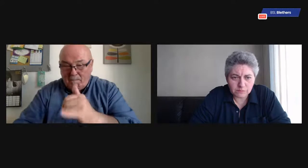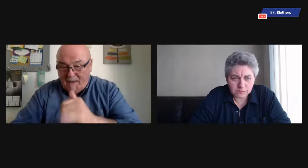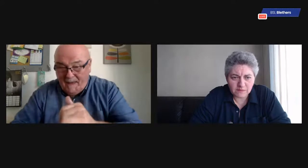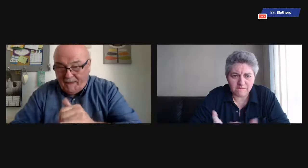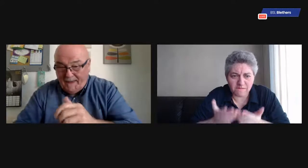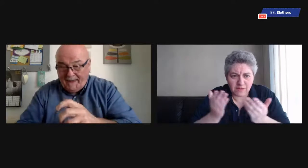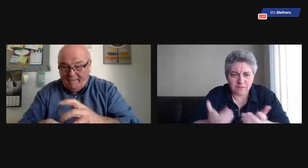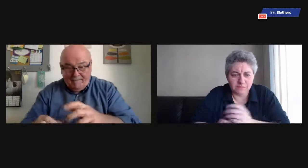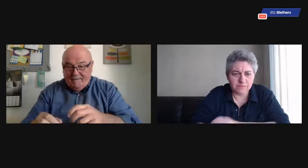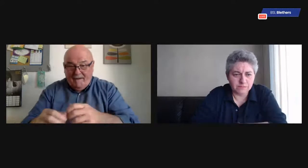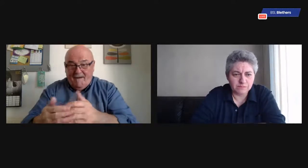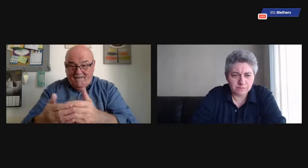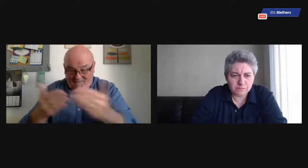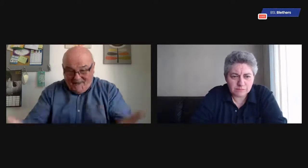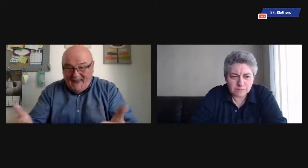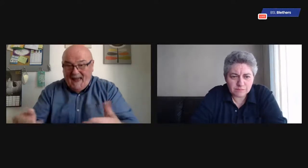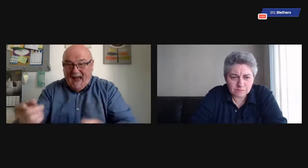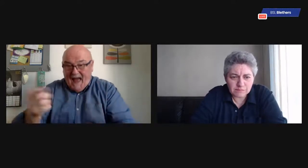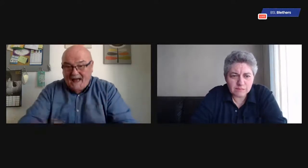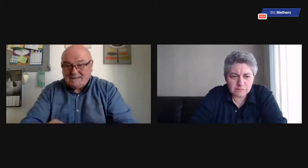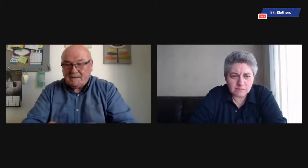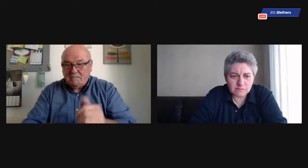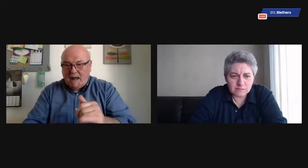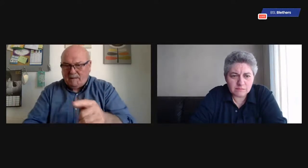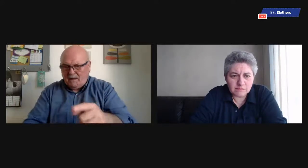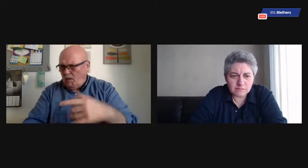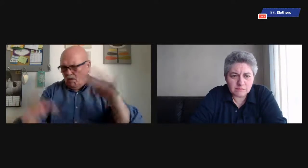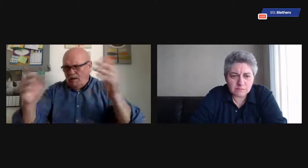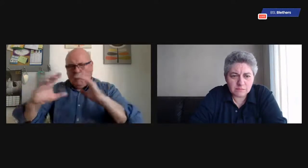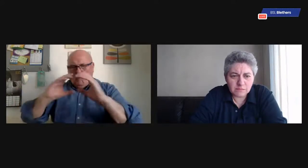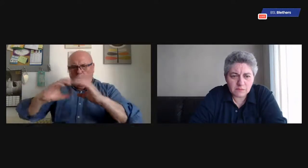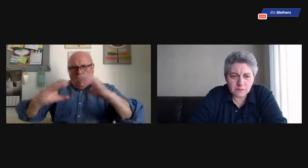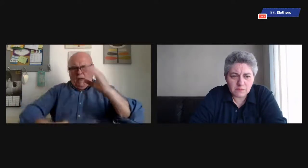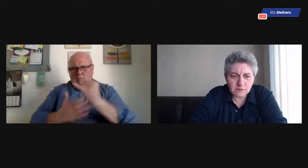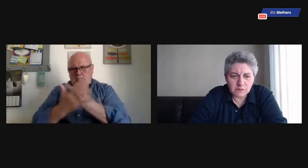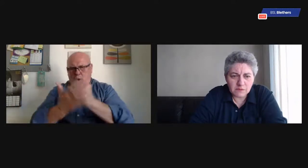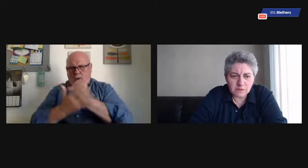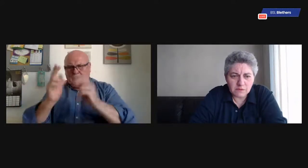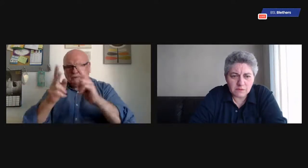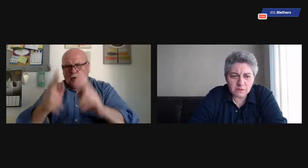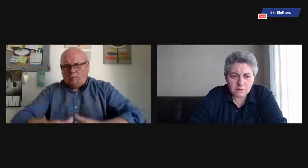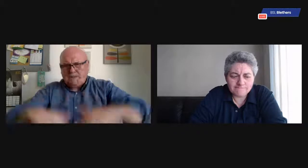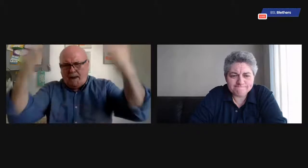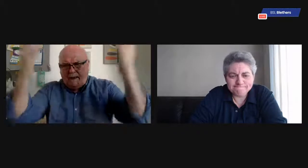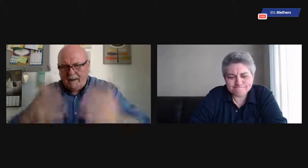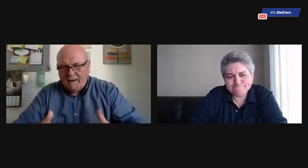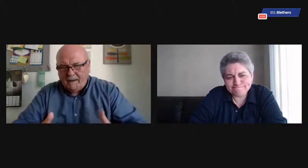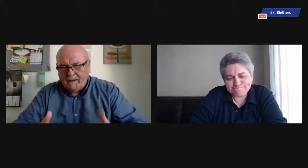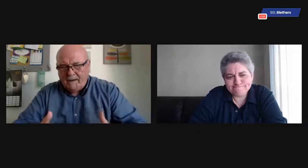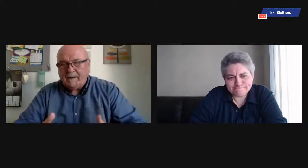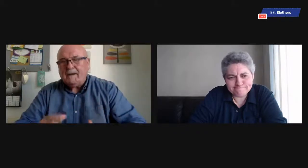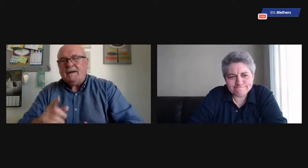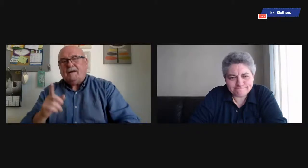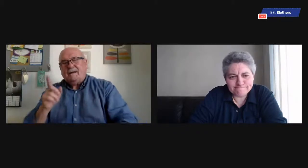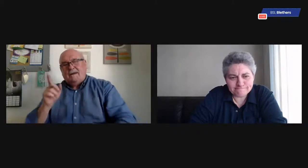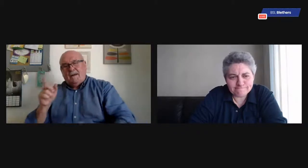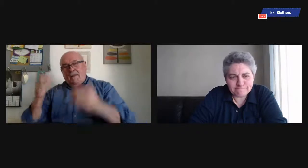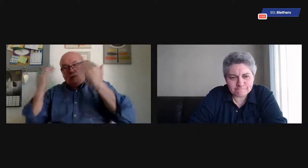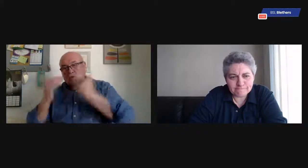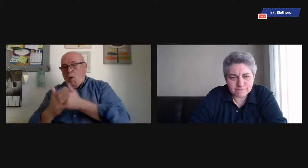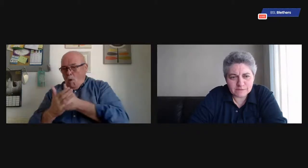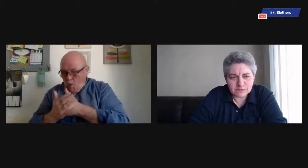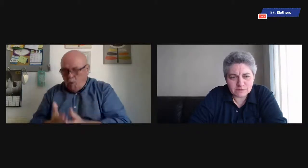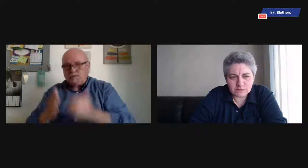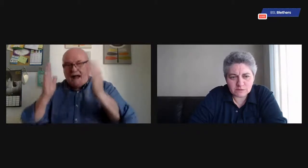is because it's to ensure fairness and everything else. We don't want people saying,